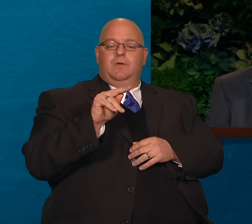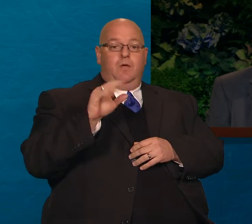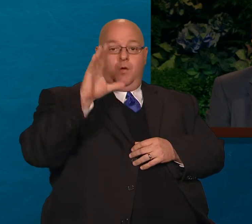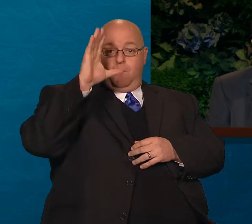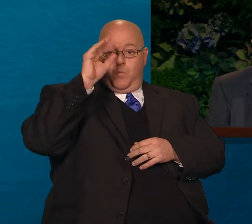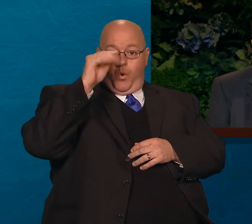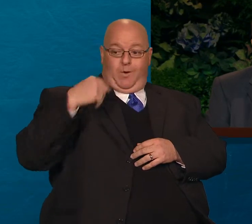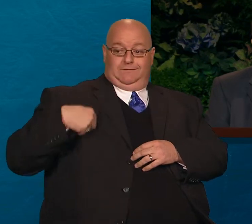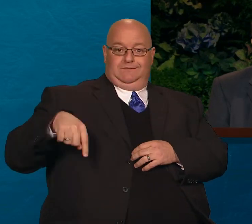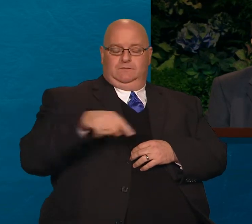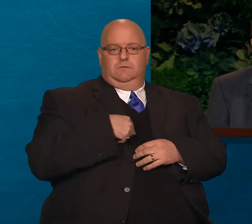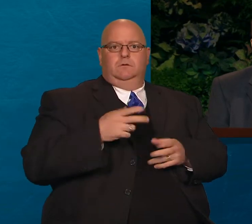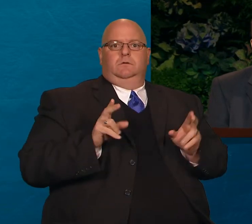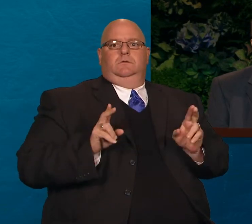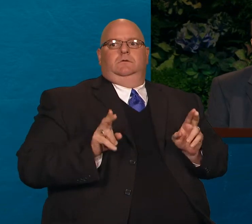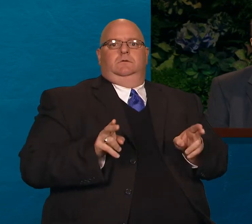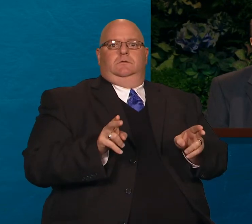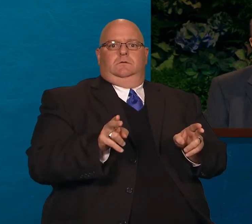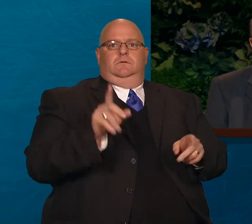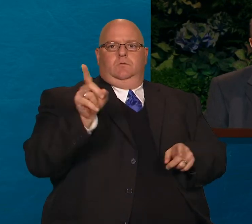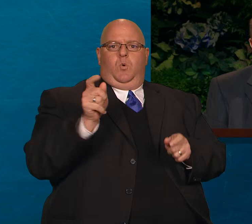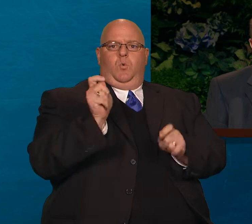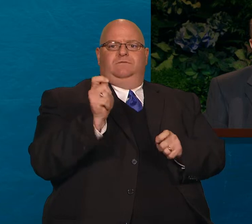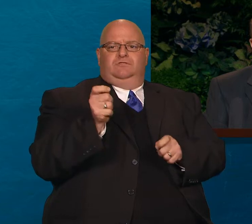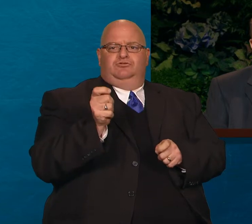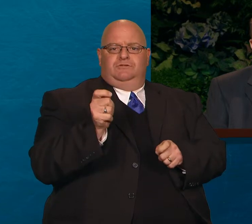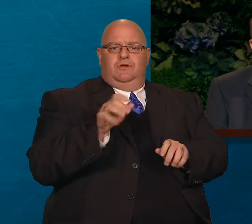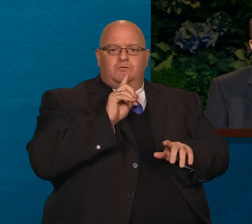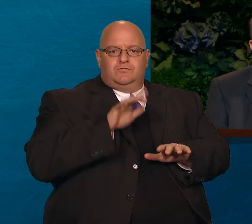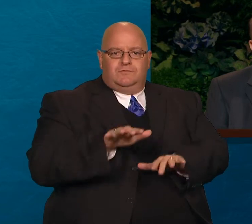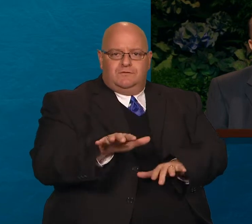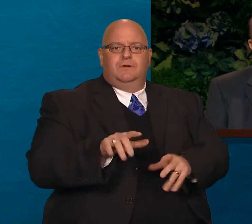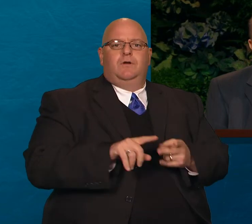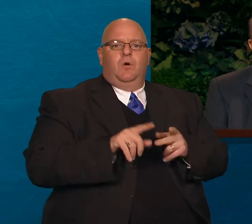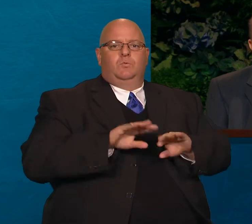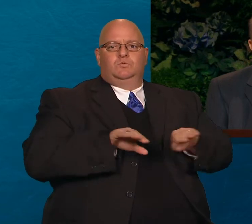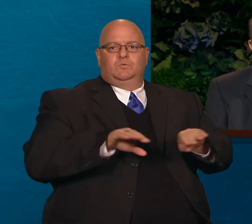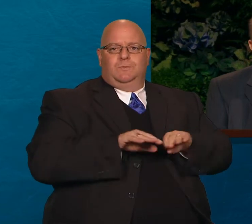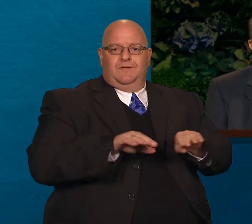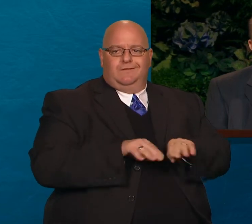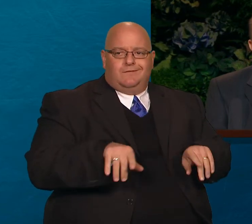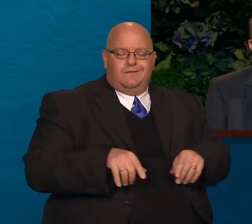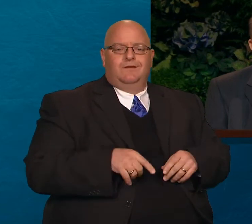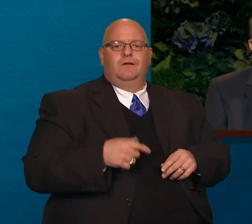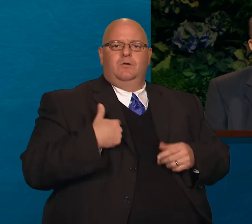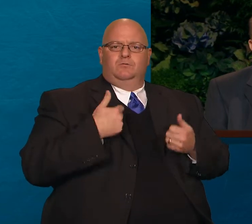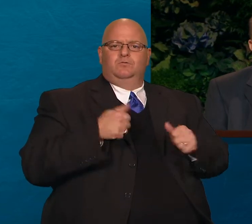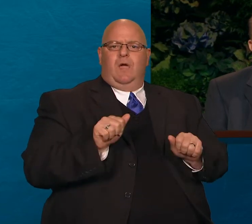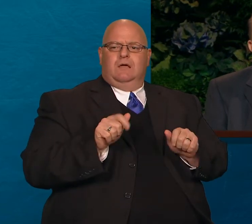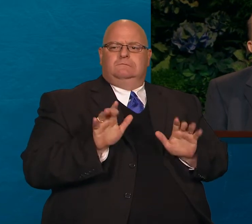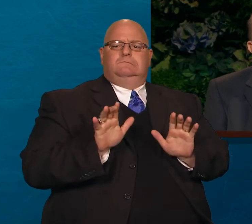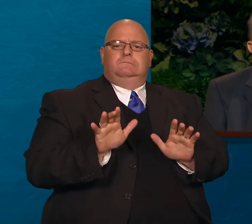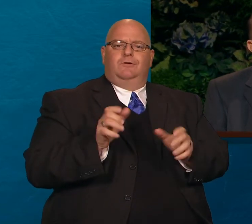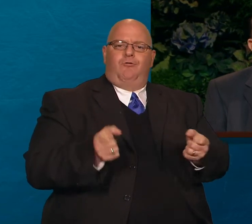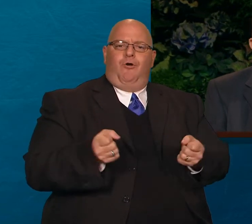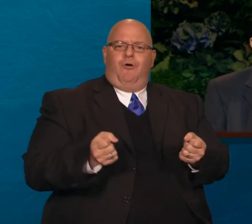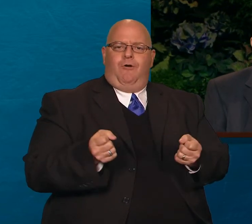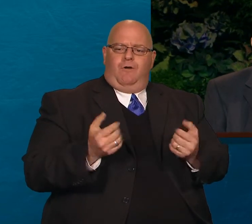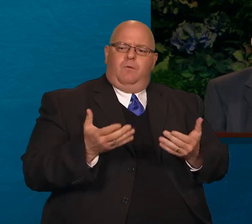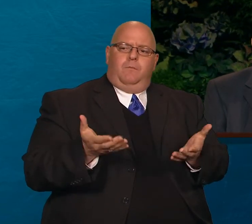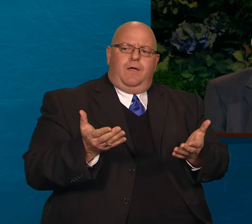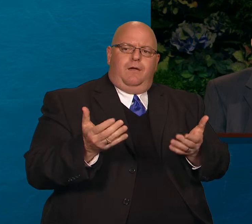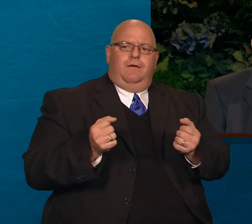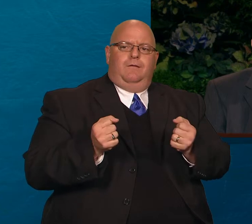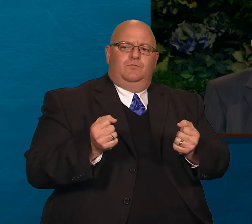always anxious to get on the fishing stream or into the swimming hole, and we'd try to push the car a little